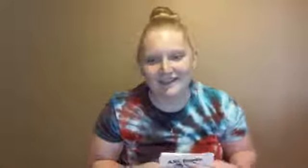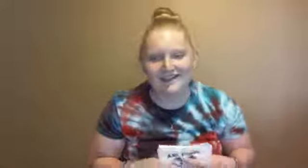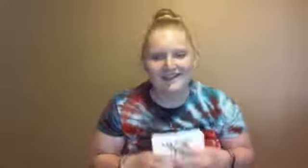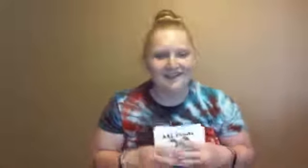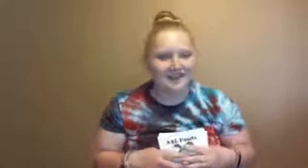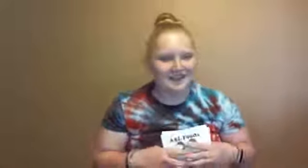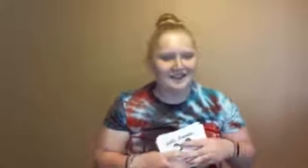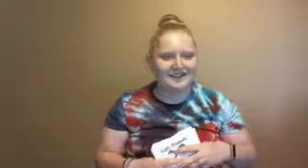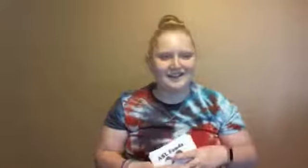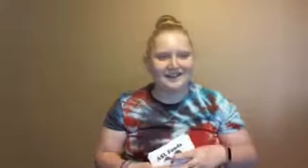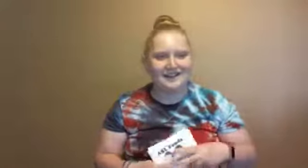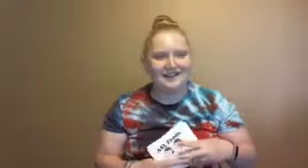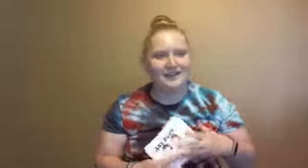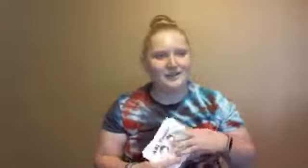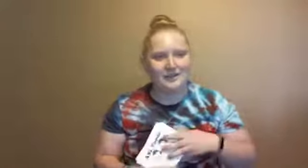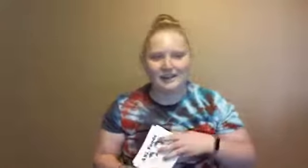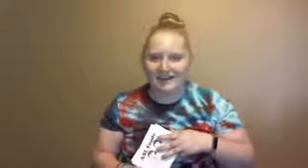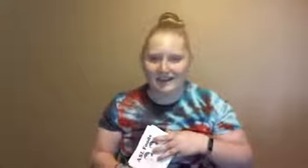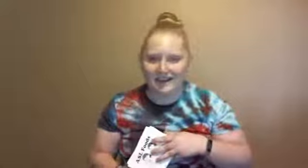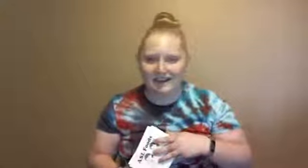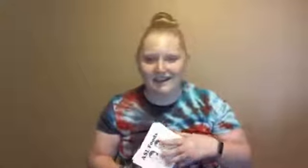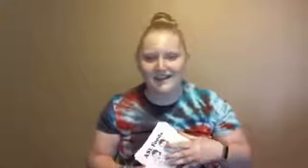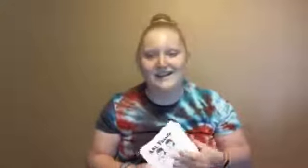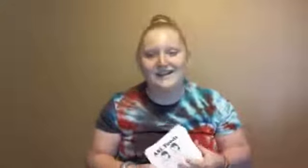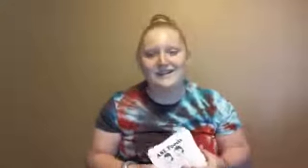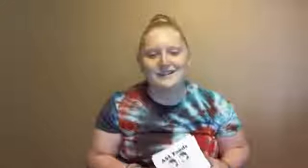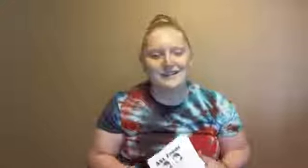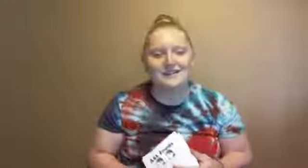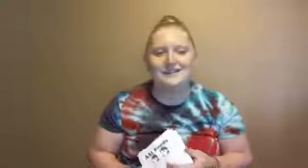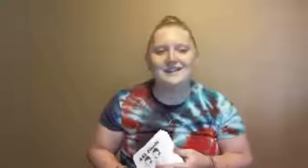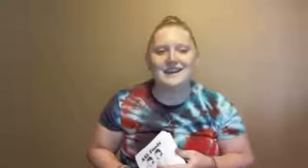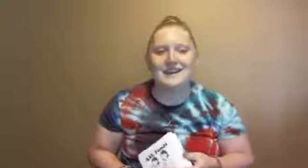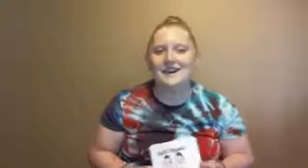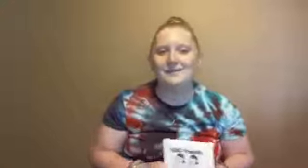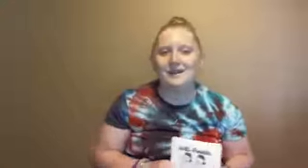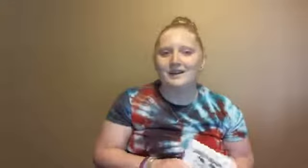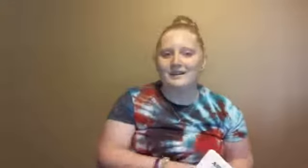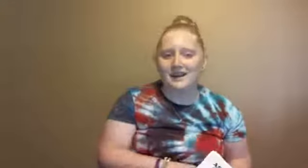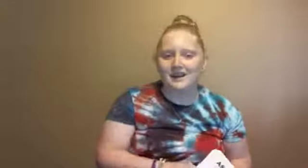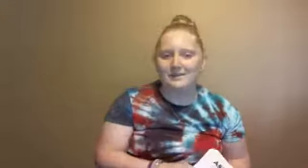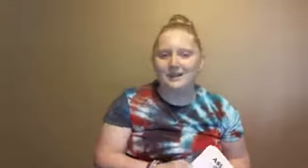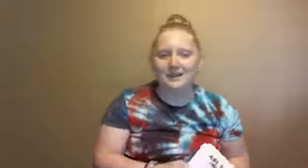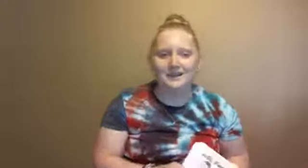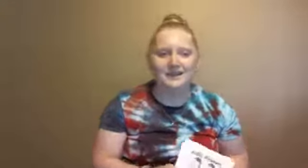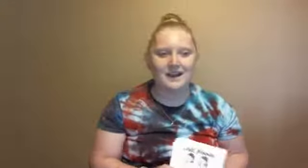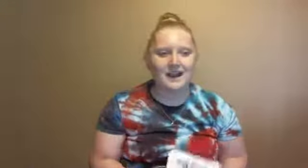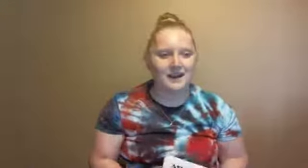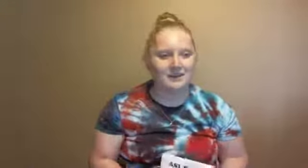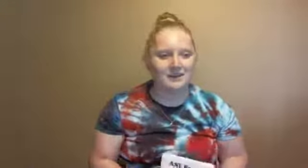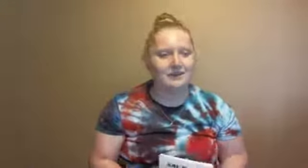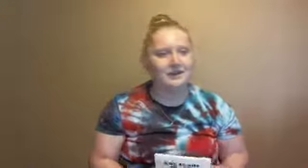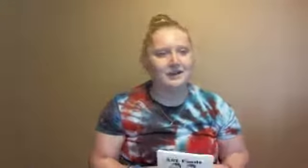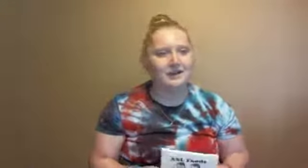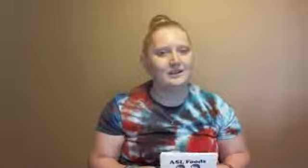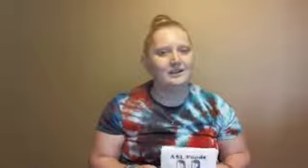me, Liz, on Get Your Play Online. So today I am very excited because I am going to be talking to